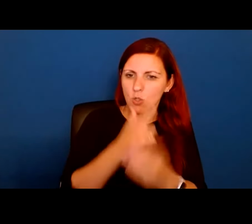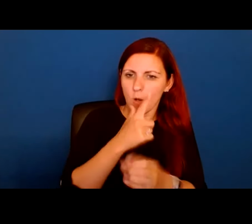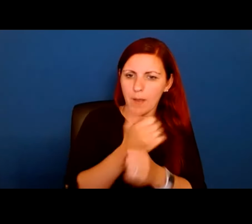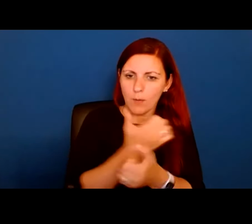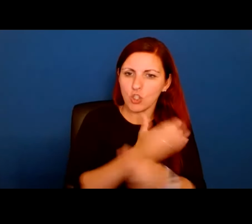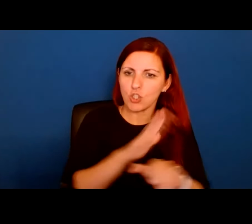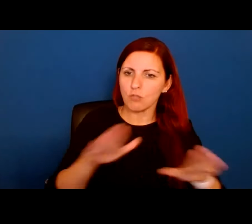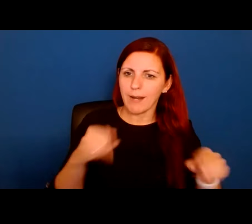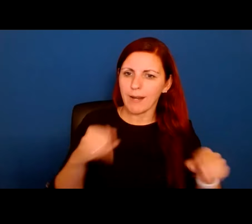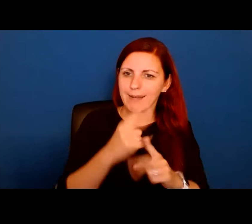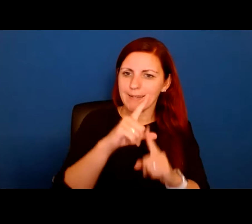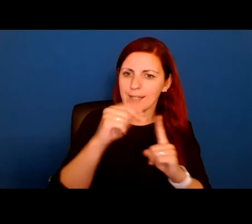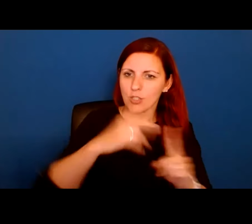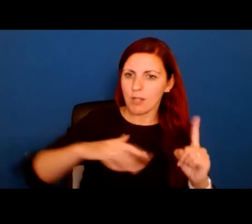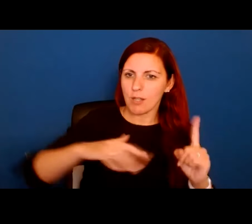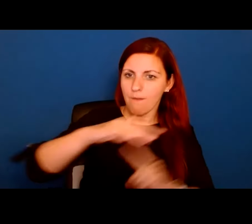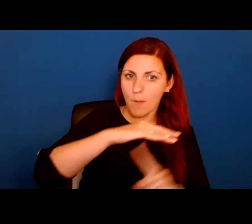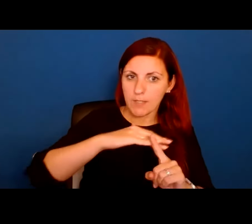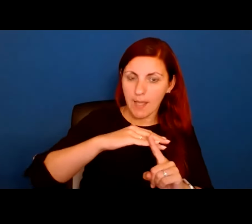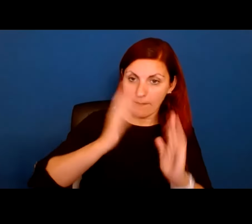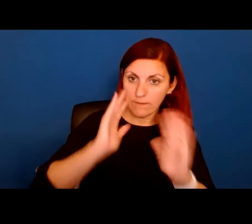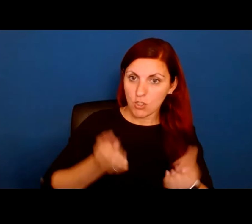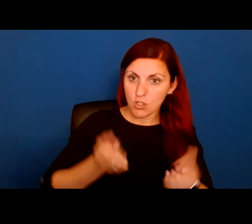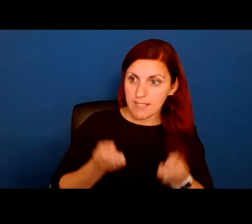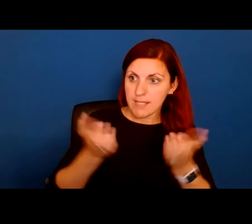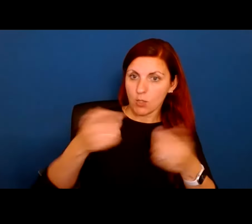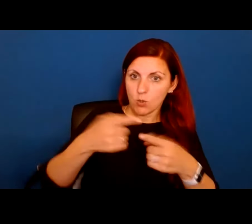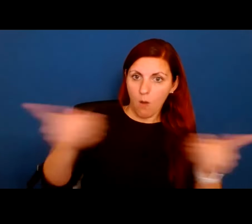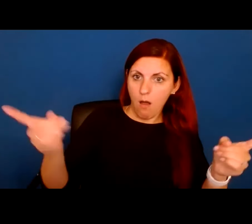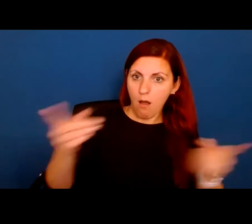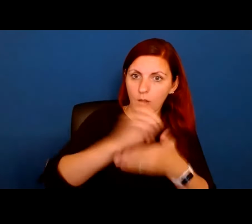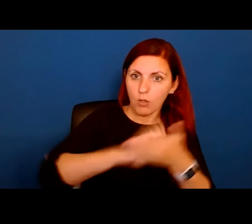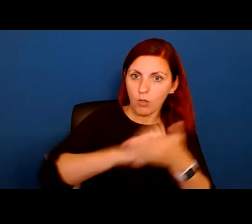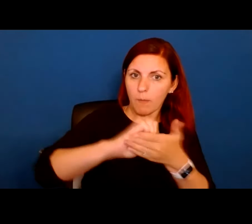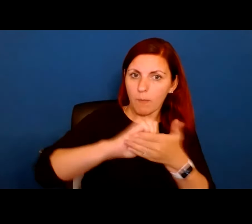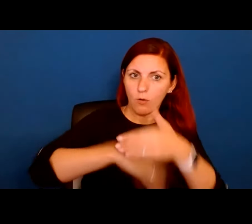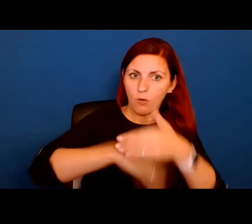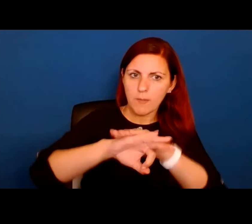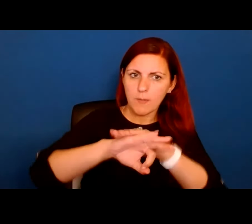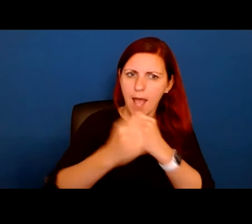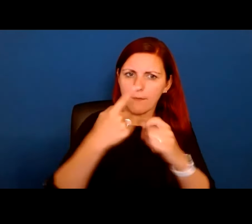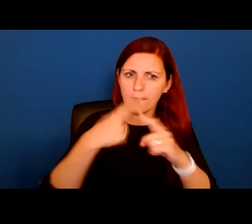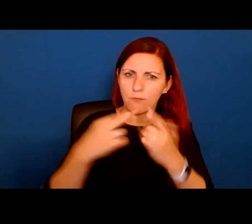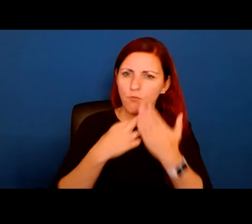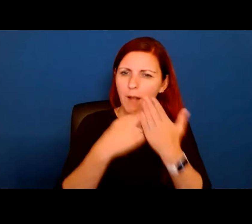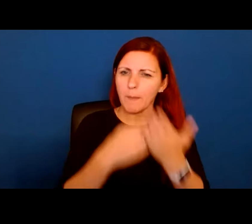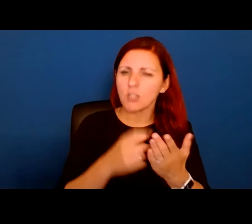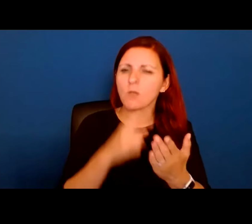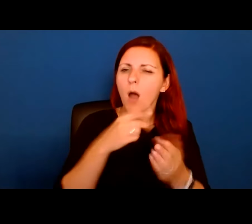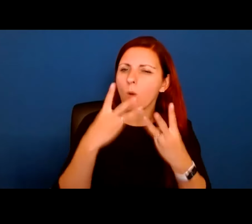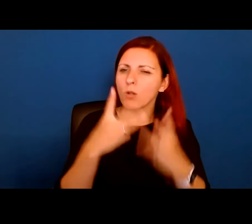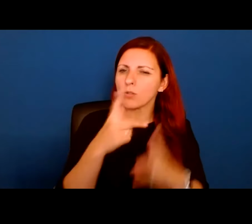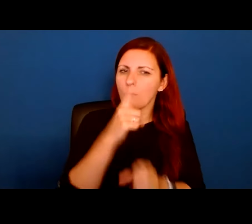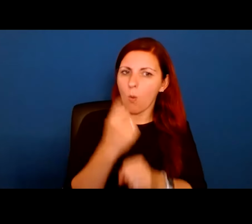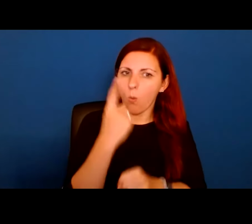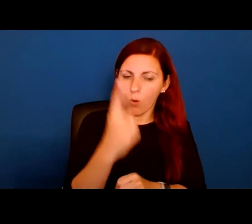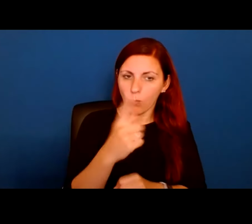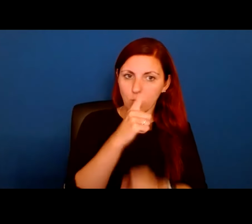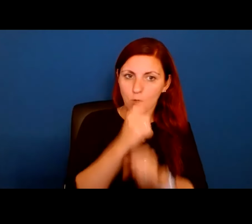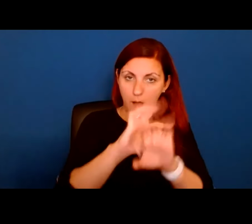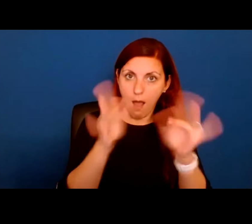sent to all the European governments. And within that we had a number of recommendations, but I just want to highlight one in relation to the online world.